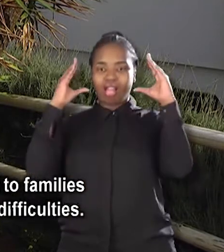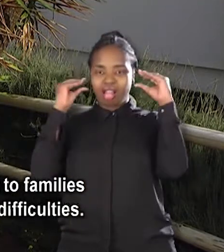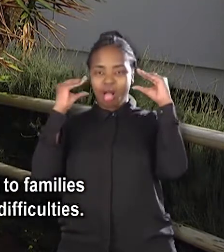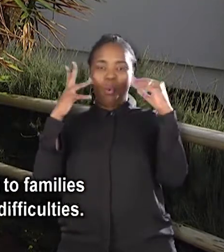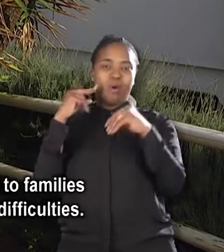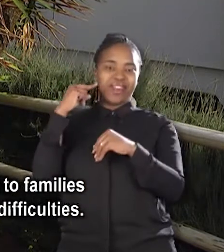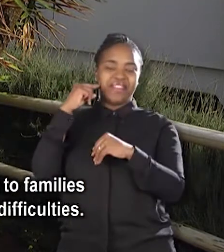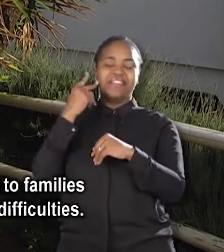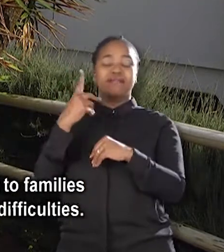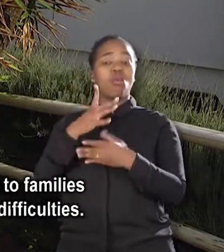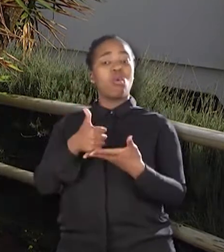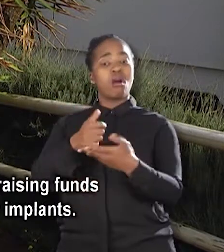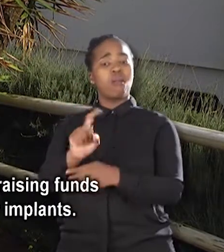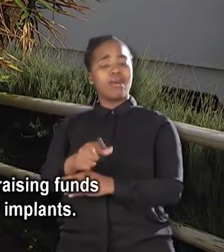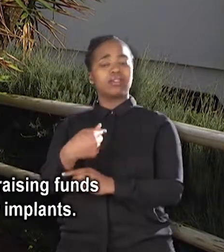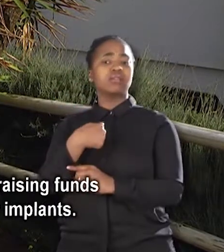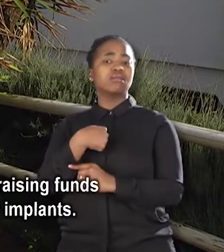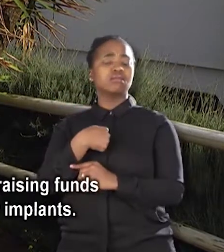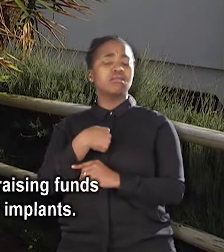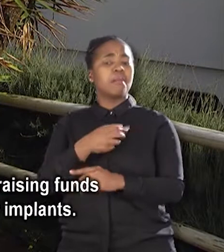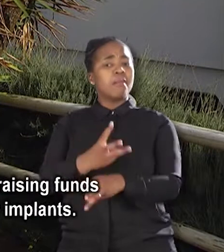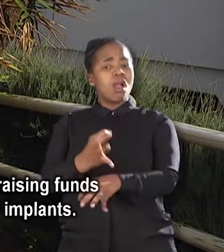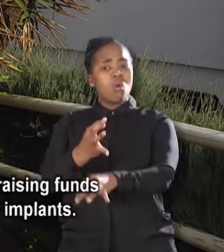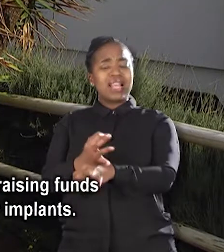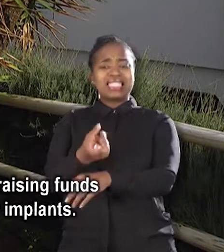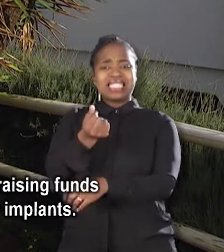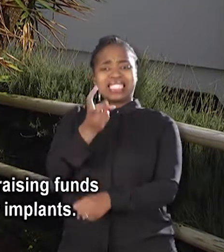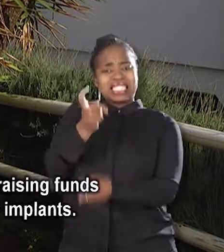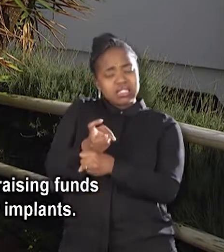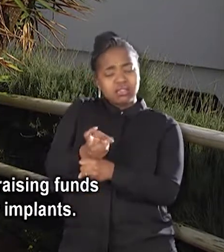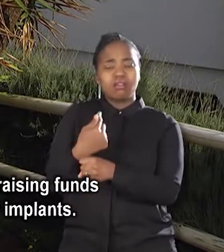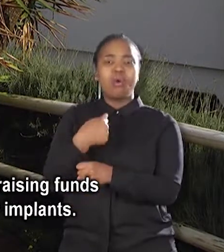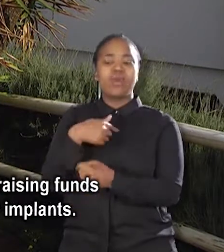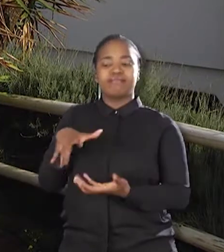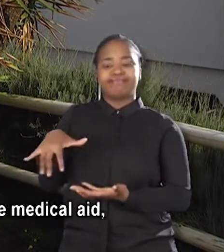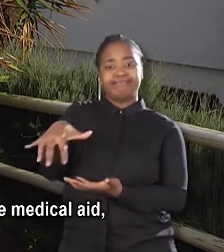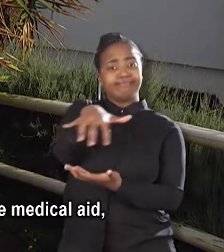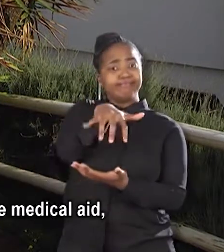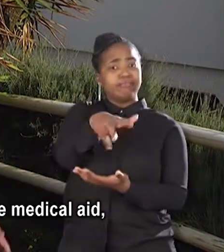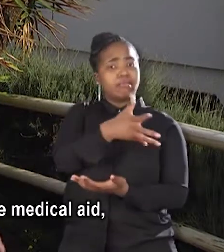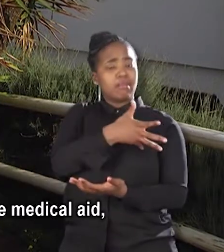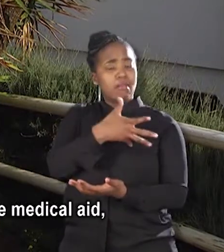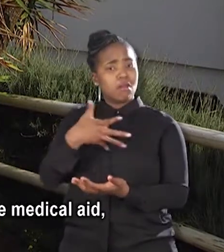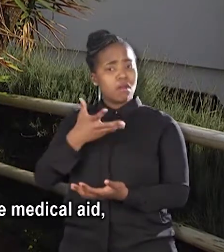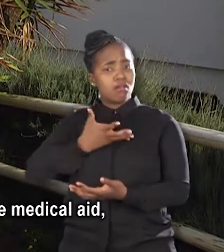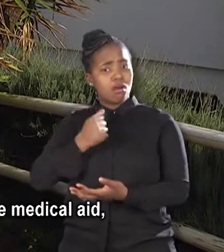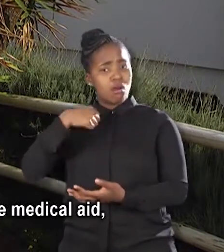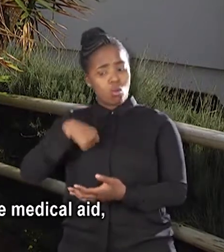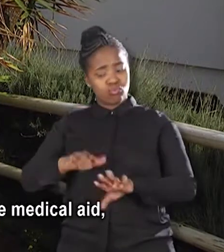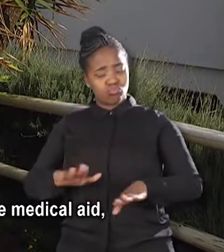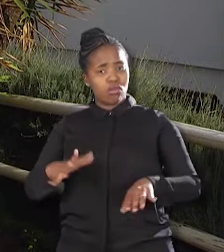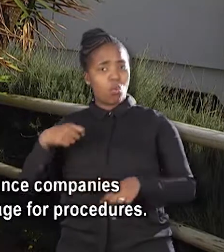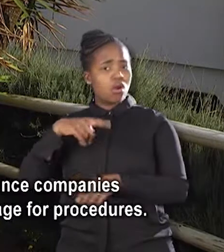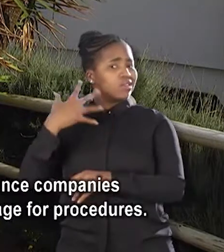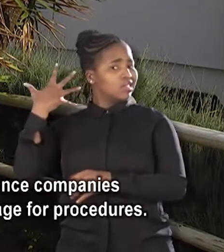families with financial difficulties. We assist them to raise funds for cochlear implants. Even if they have